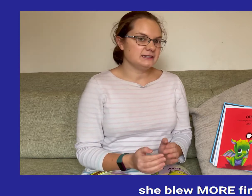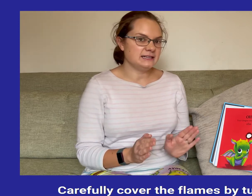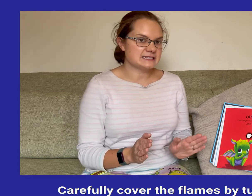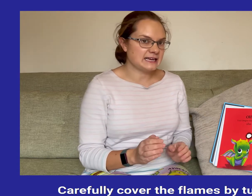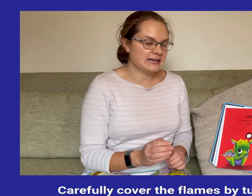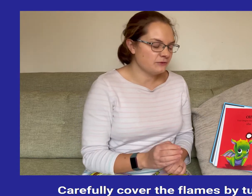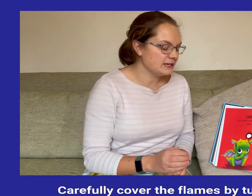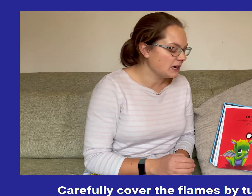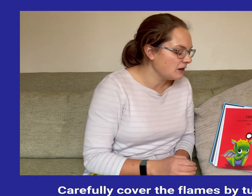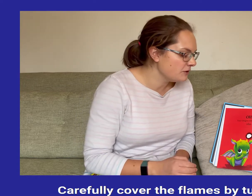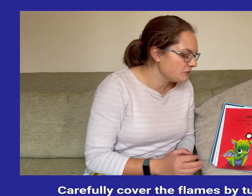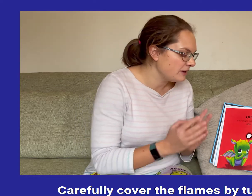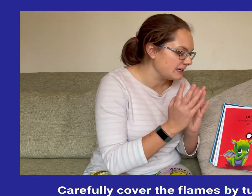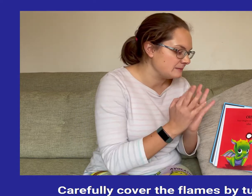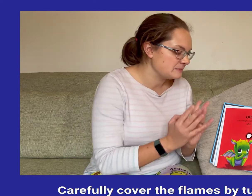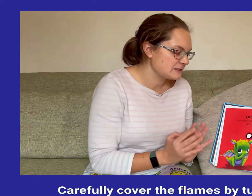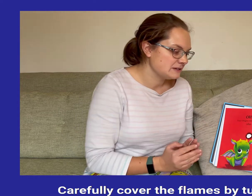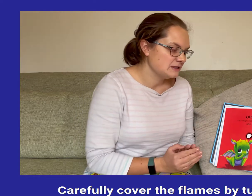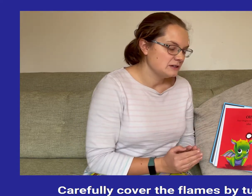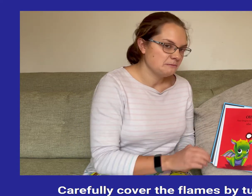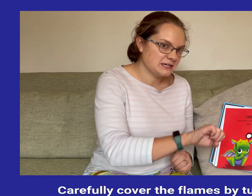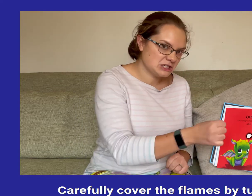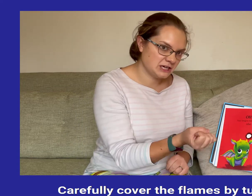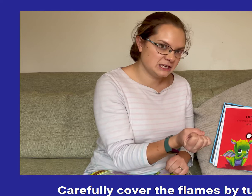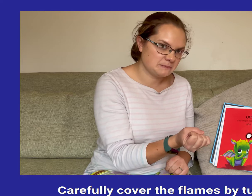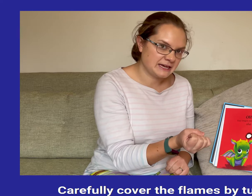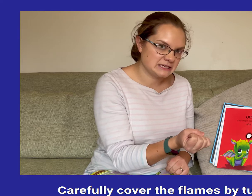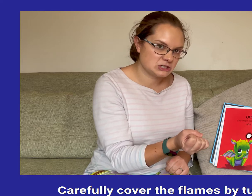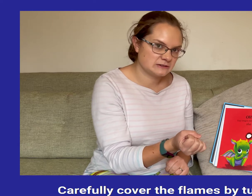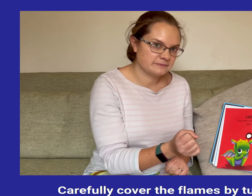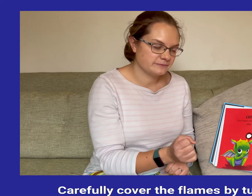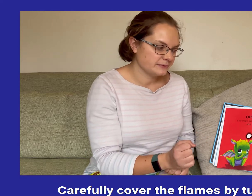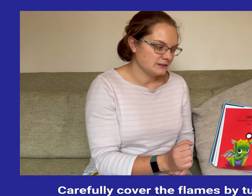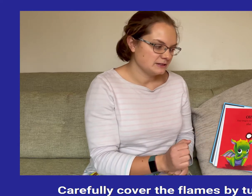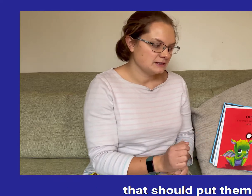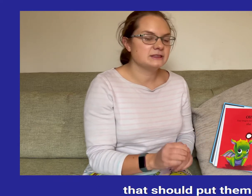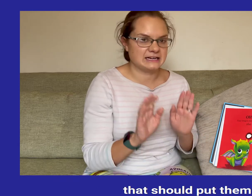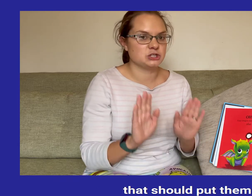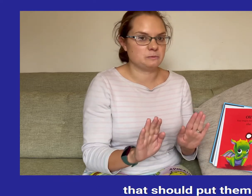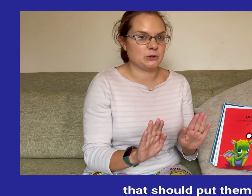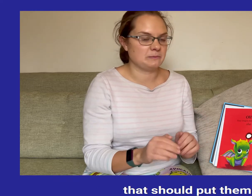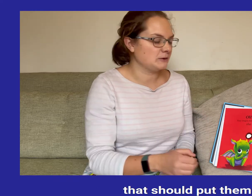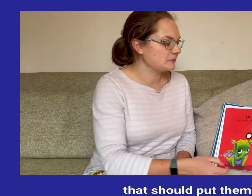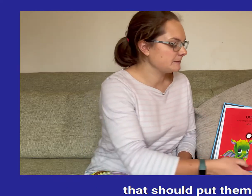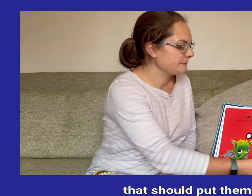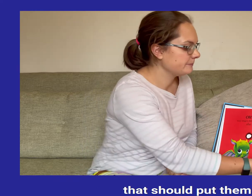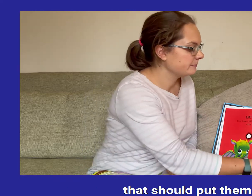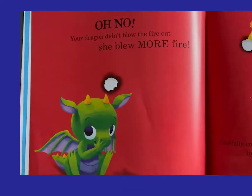Let's carefully cover the flames by turning the page. That should put them out.